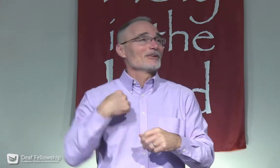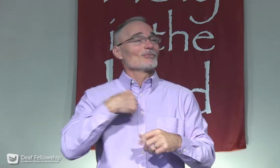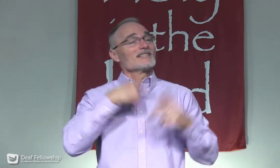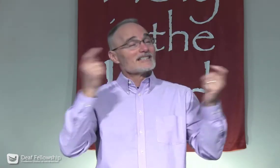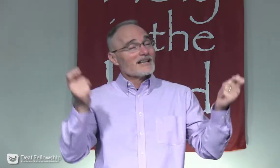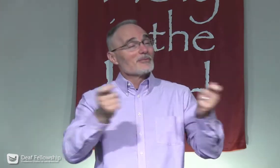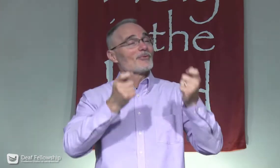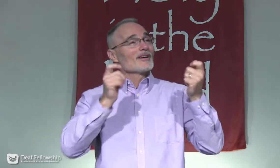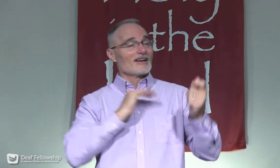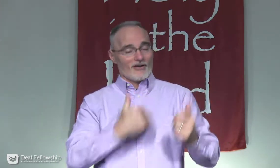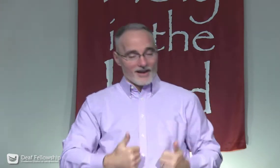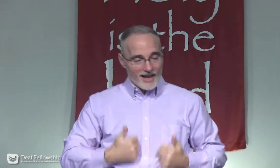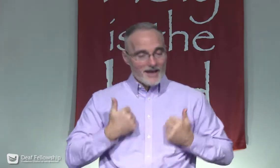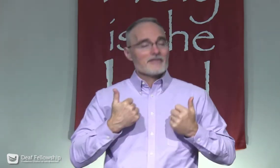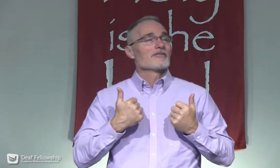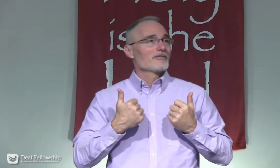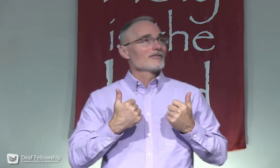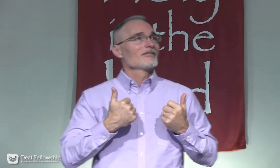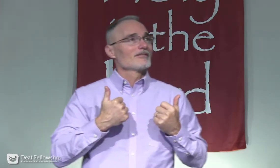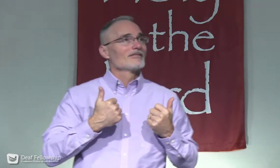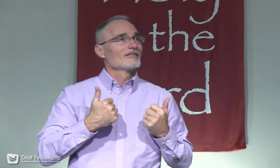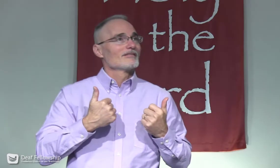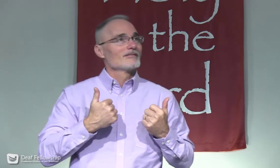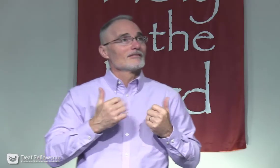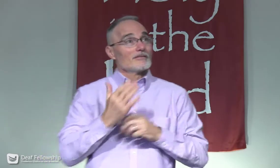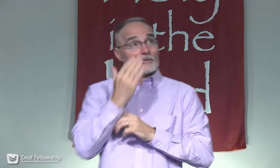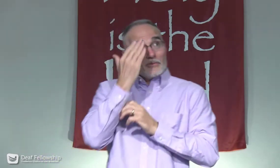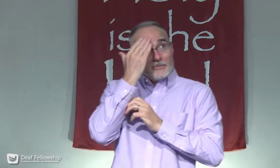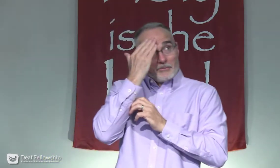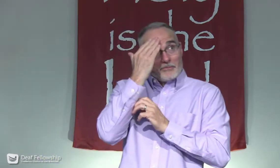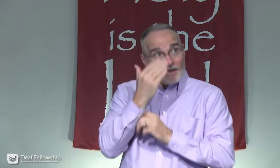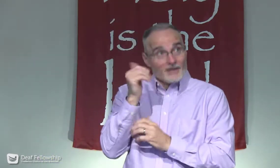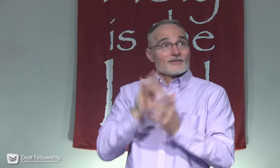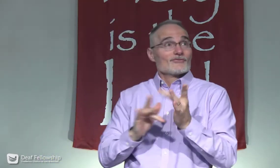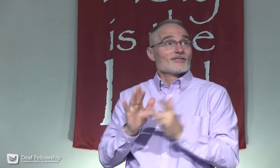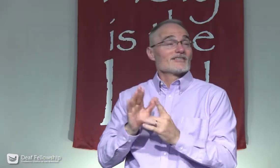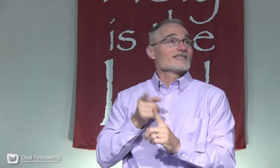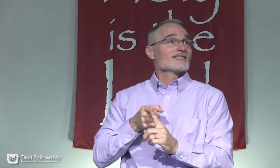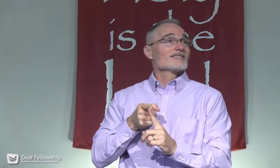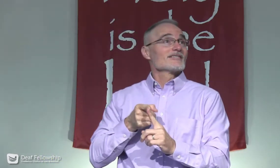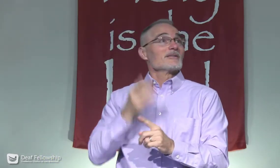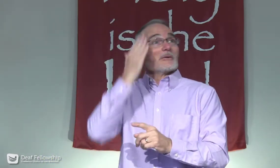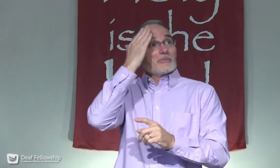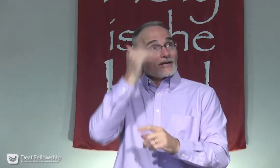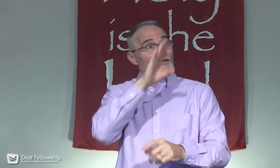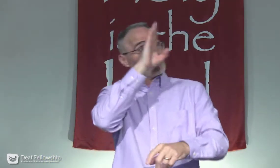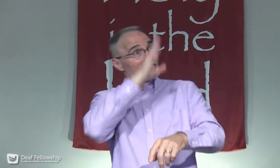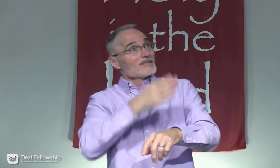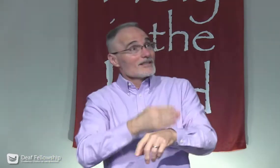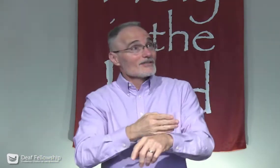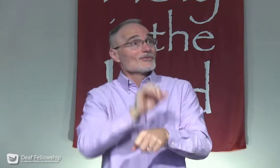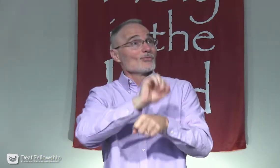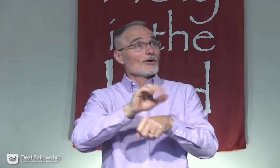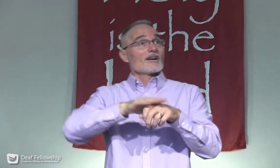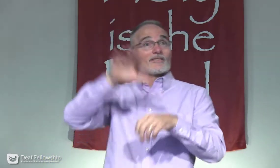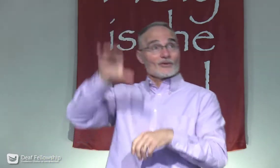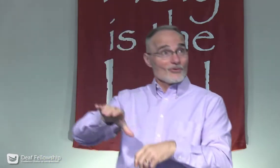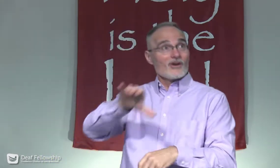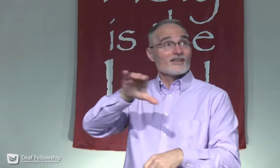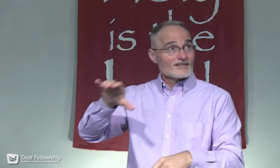well, it's here. We are celebrating our lives because of Jesus, because